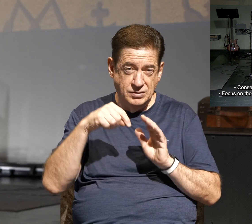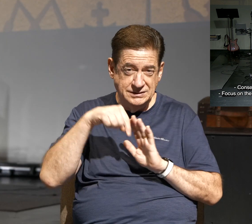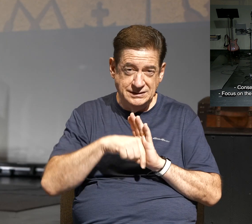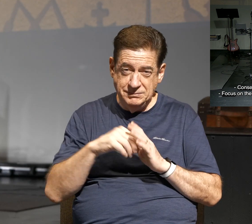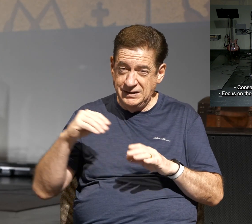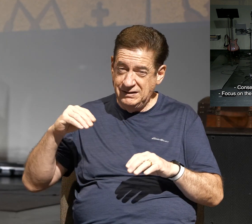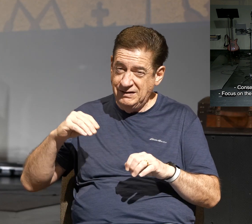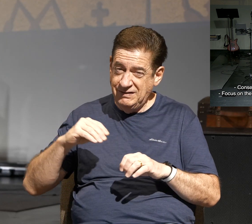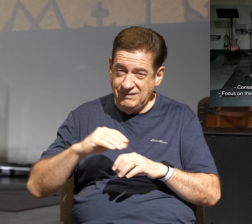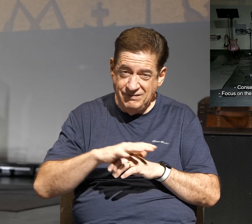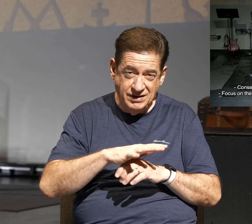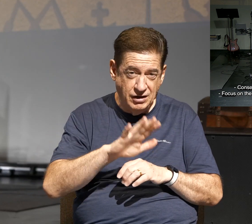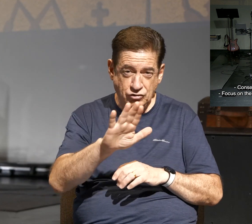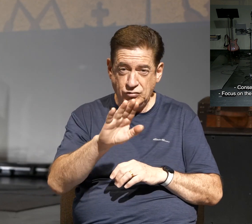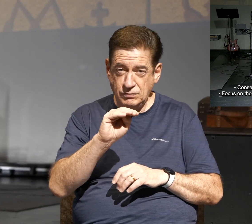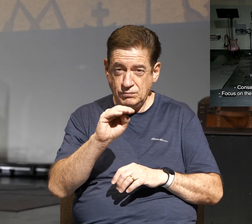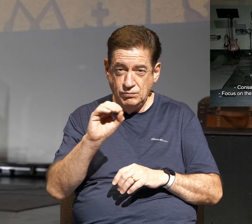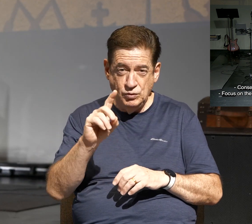more frequently,